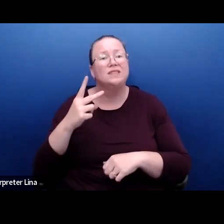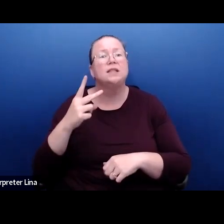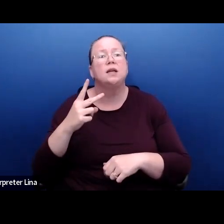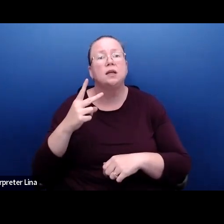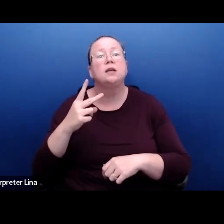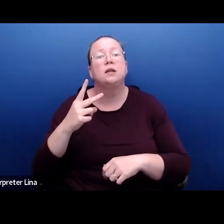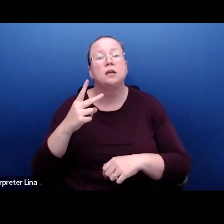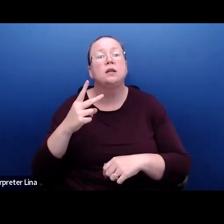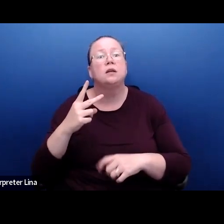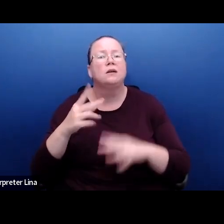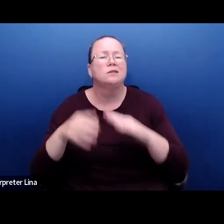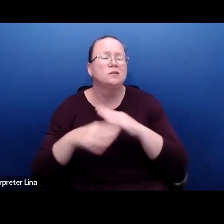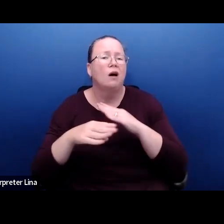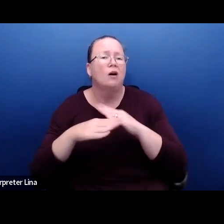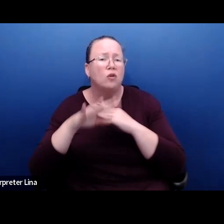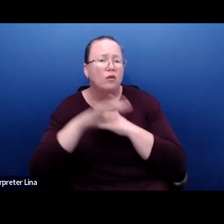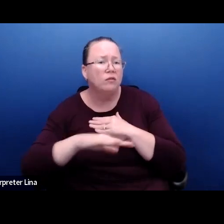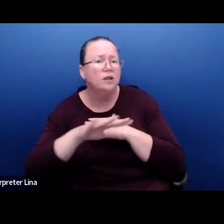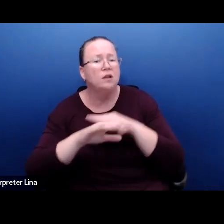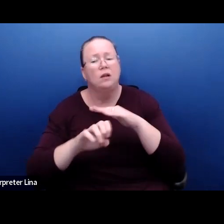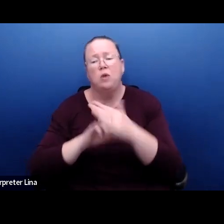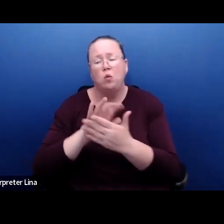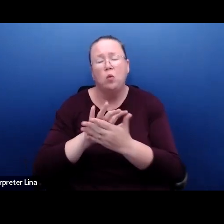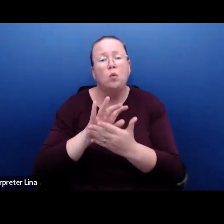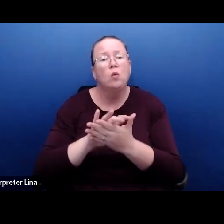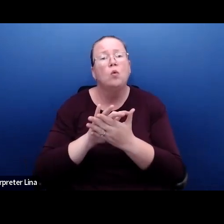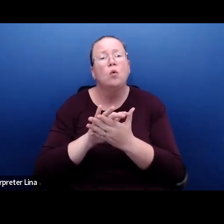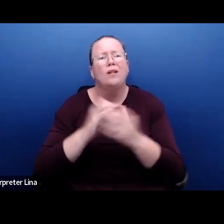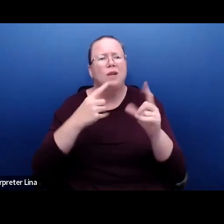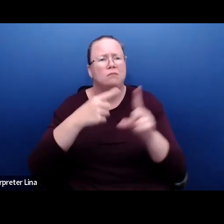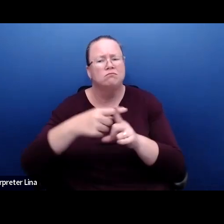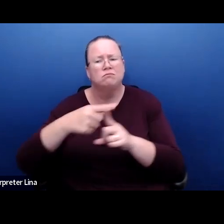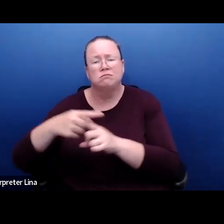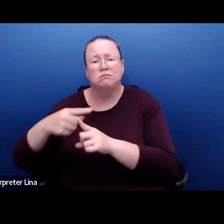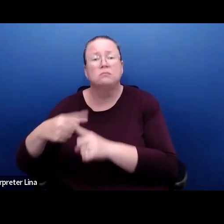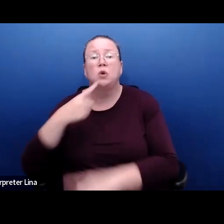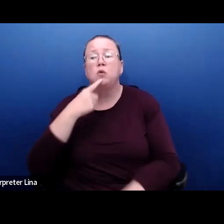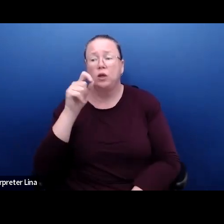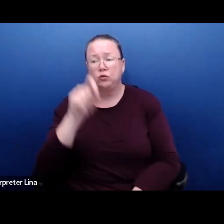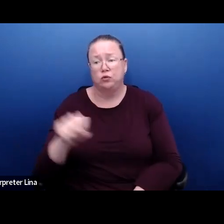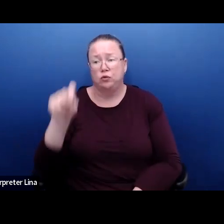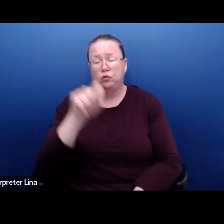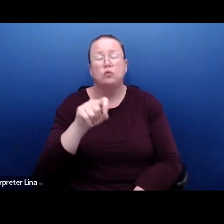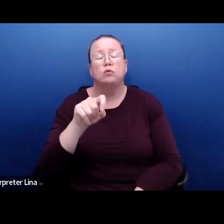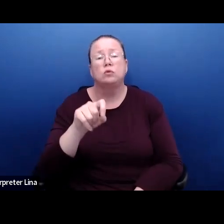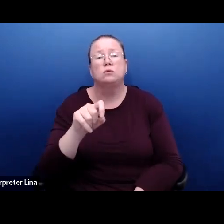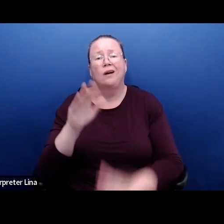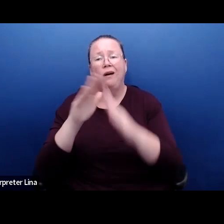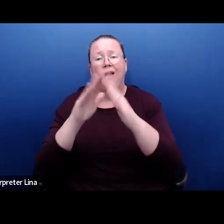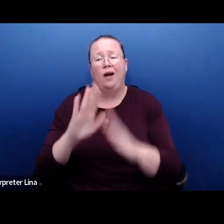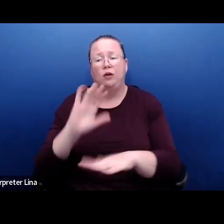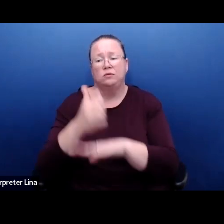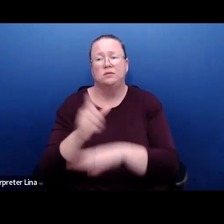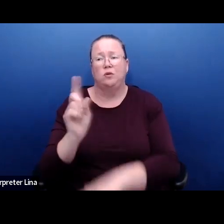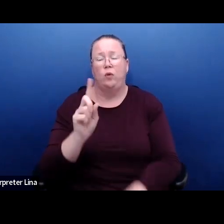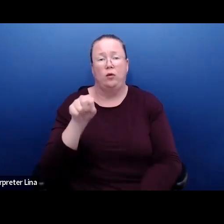that there's a soccer field, there's an elementary school, and there's several intersections. And there's a red circle that indicates where the house is that we're going to